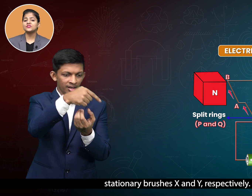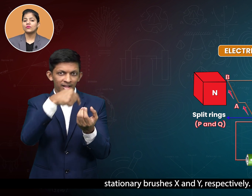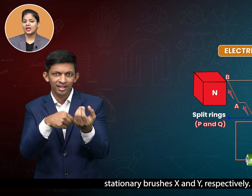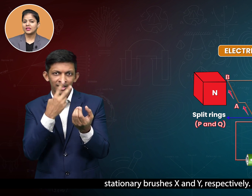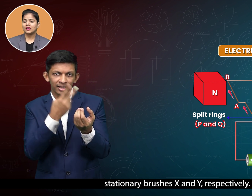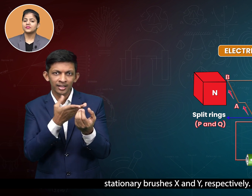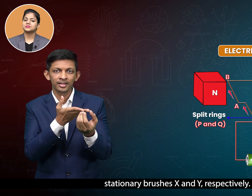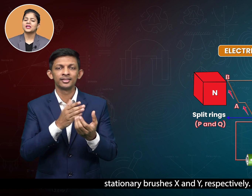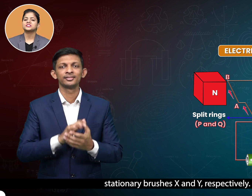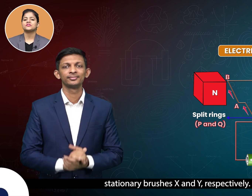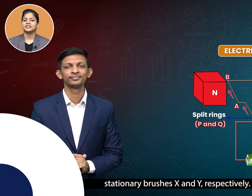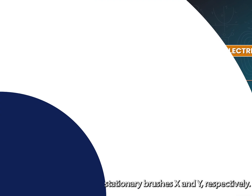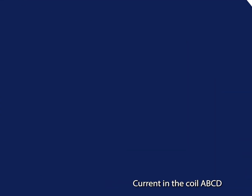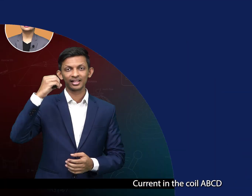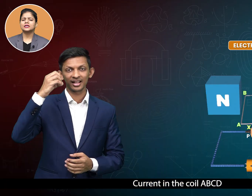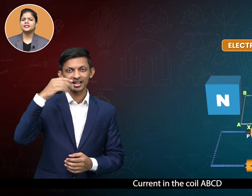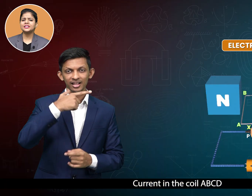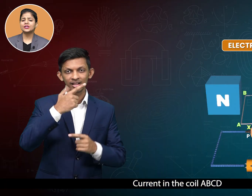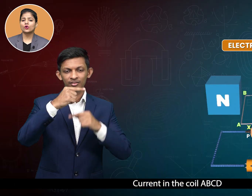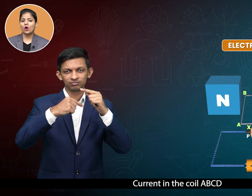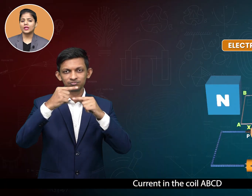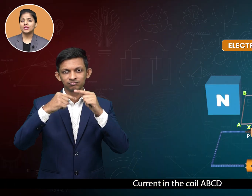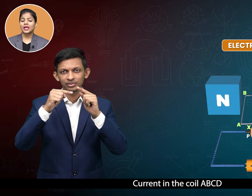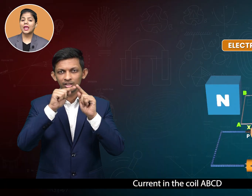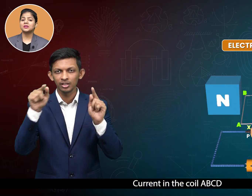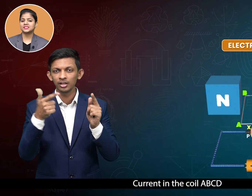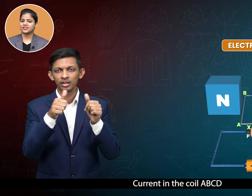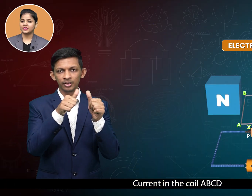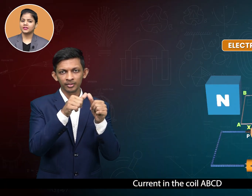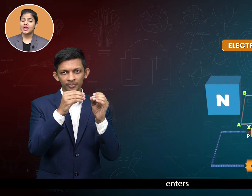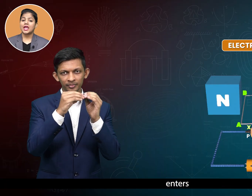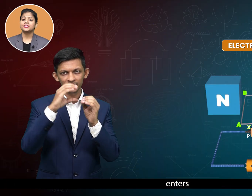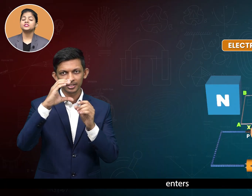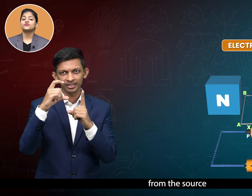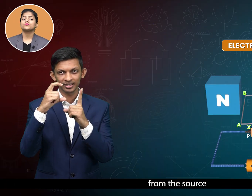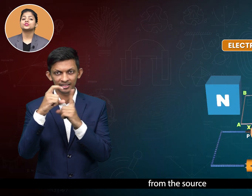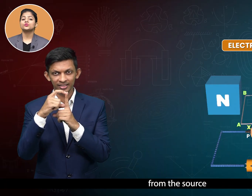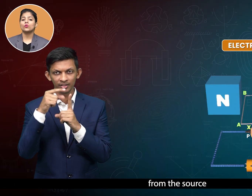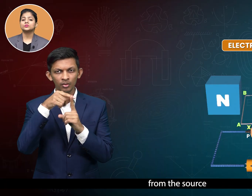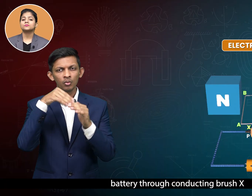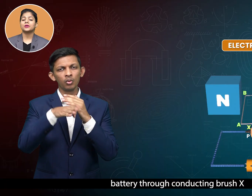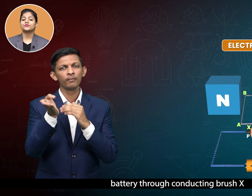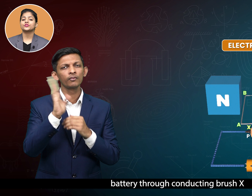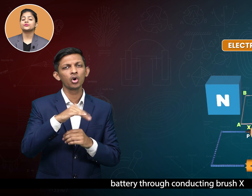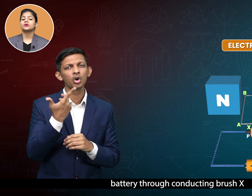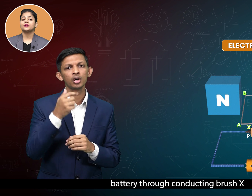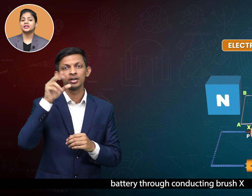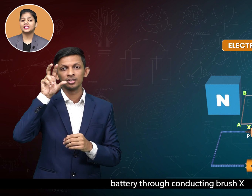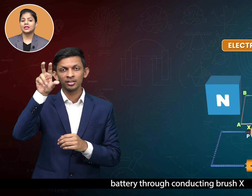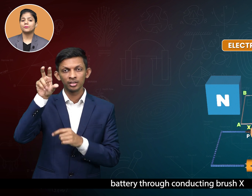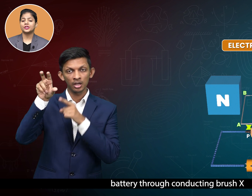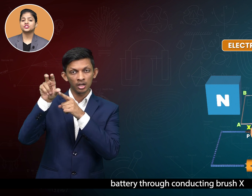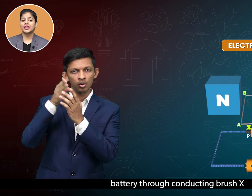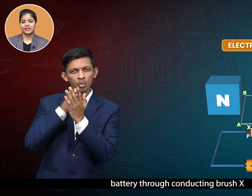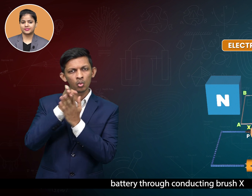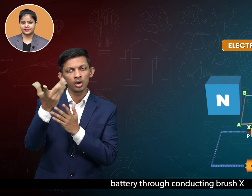X and Y respectively. Current in the coil ABCD enters from the source battery through